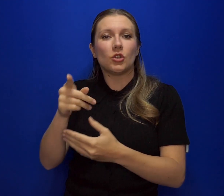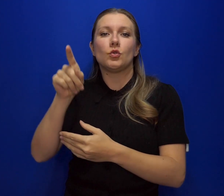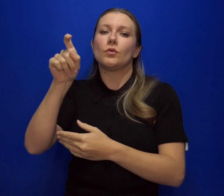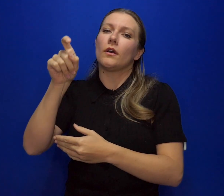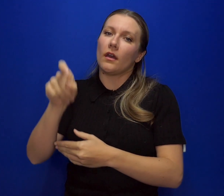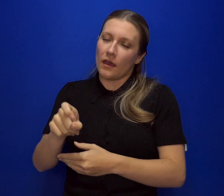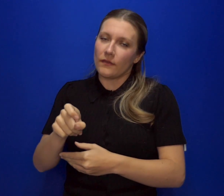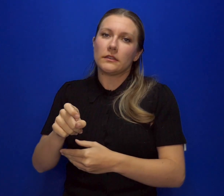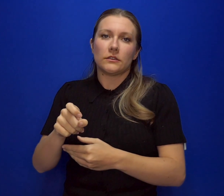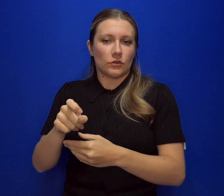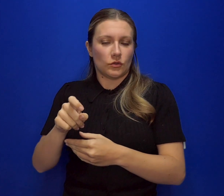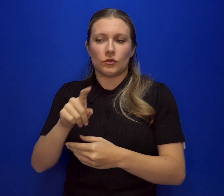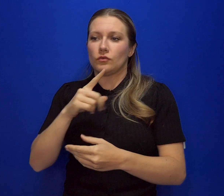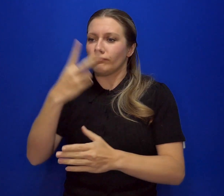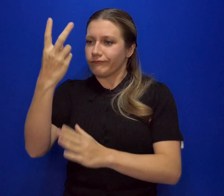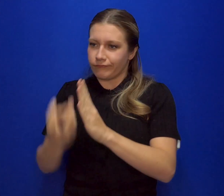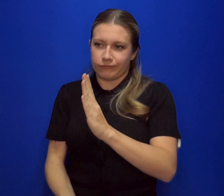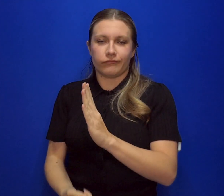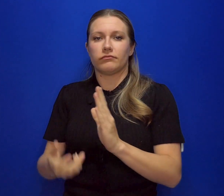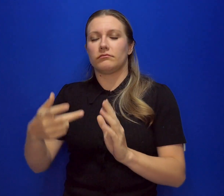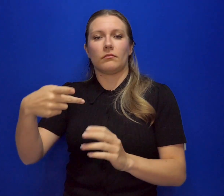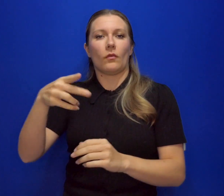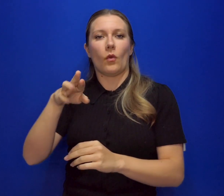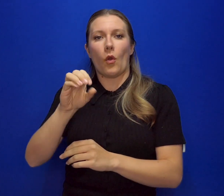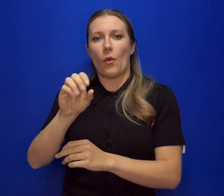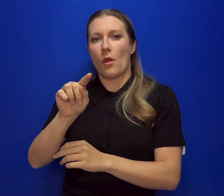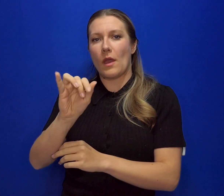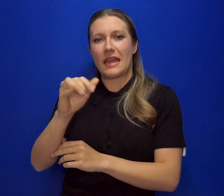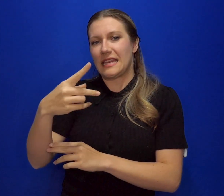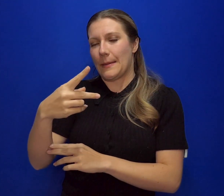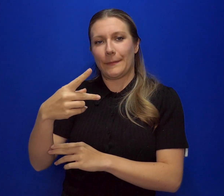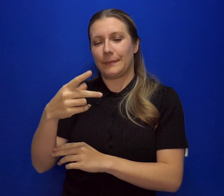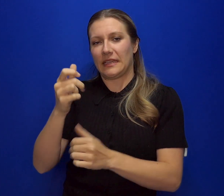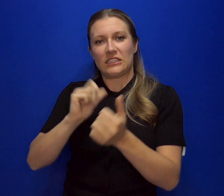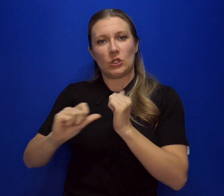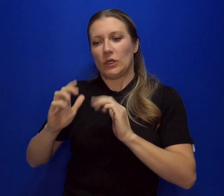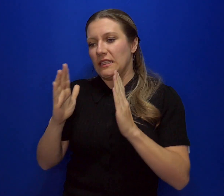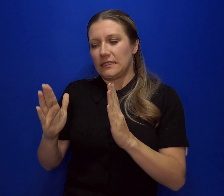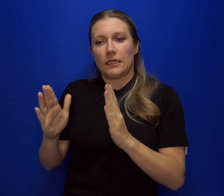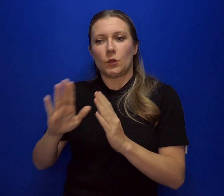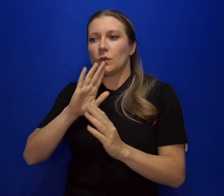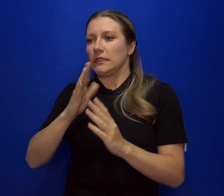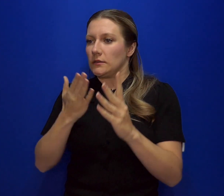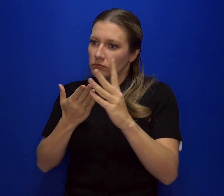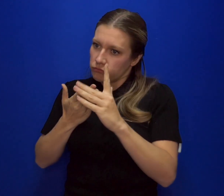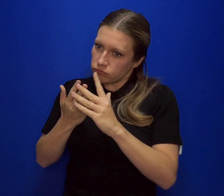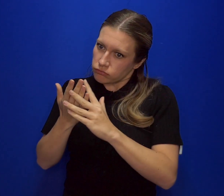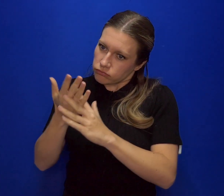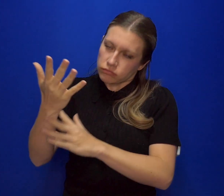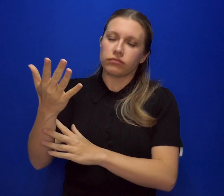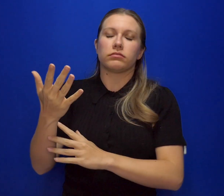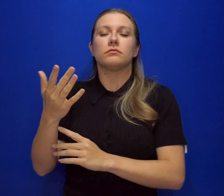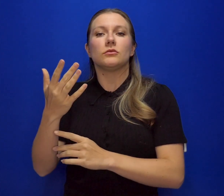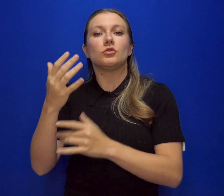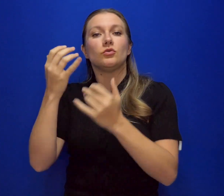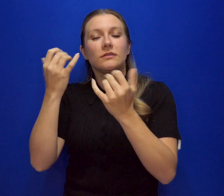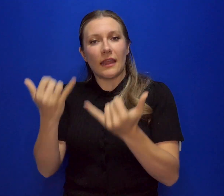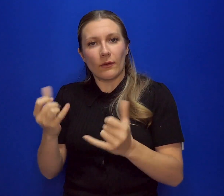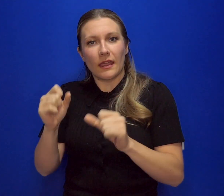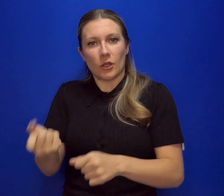to make the leap into the pro tip series and listen through so you can get an idea for how insulin works. So you can use it in